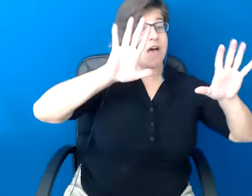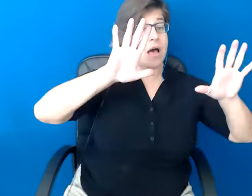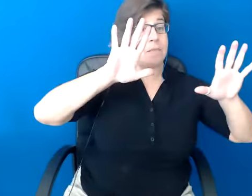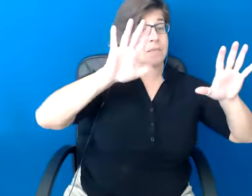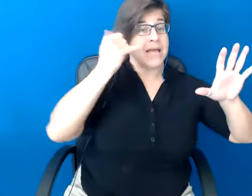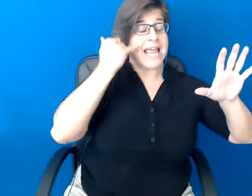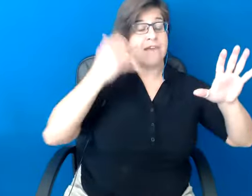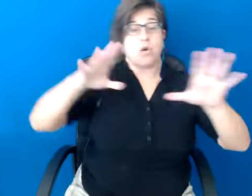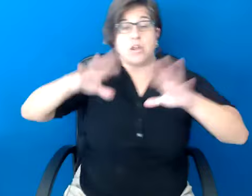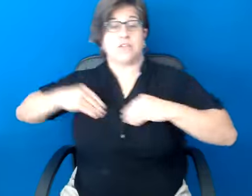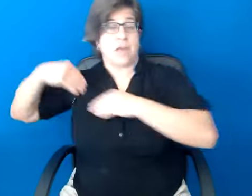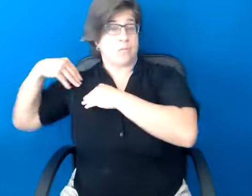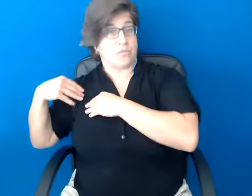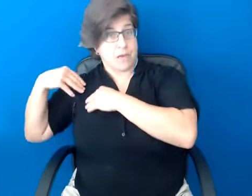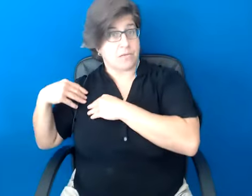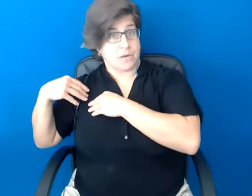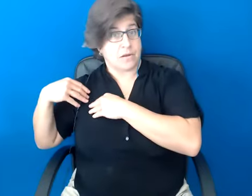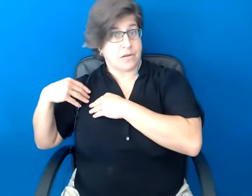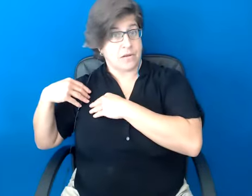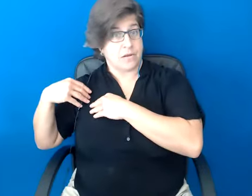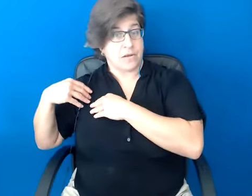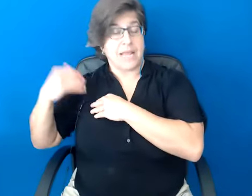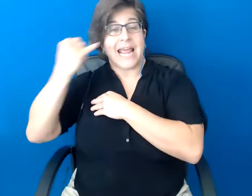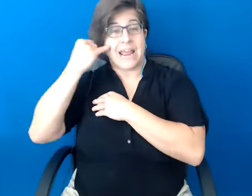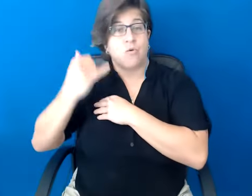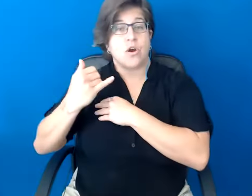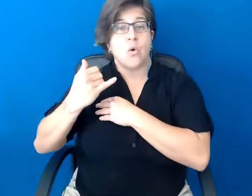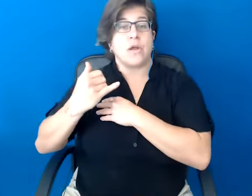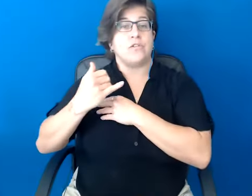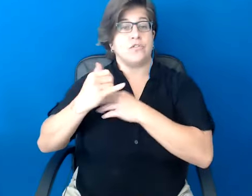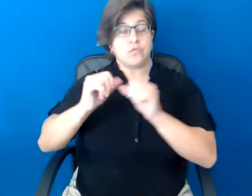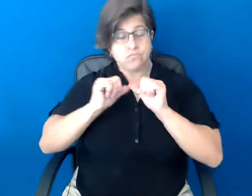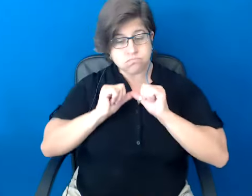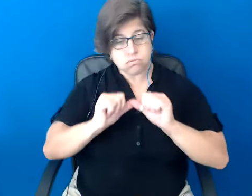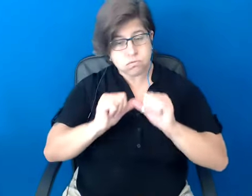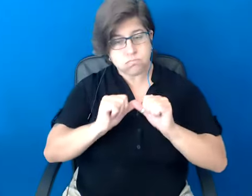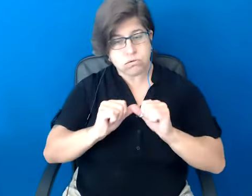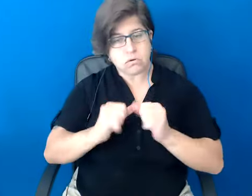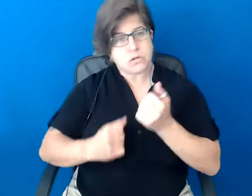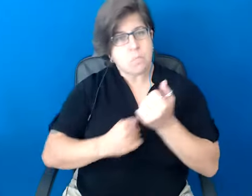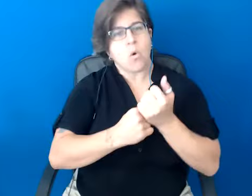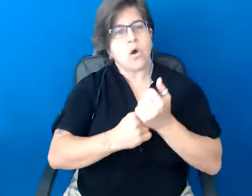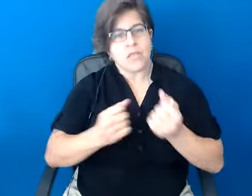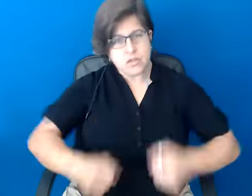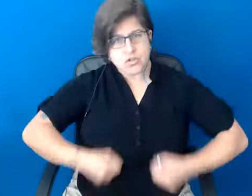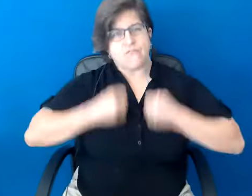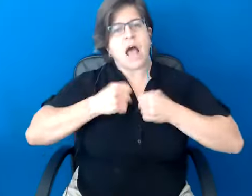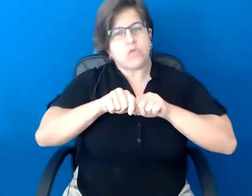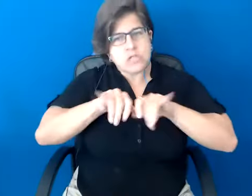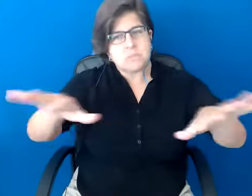We have to sacrifice some of our rights to take responsibility for, to quote the 12 and 12, for the survival and spread of